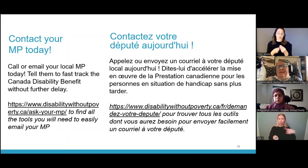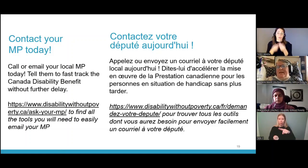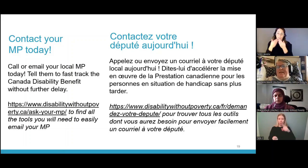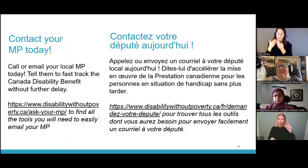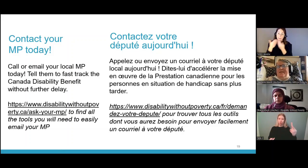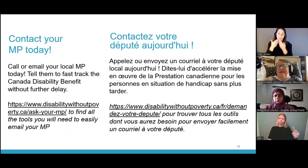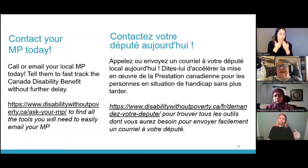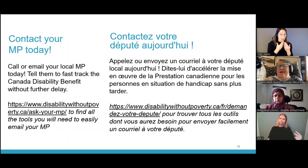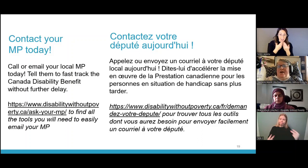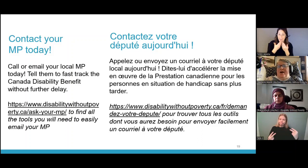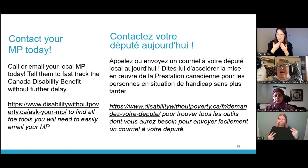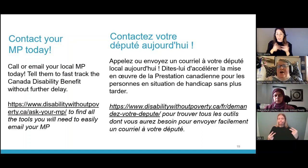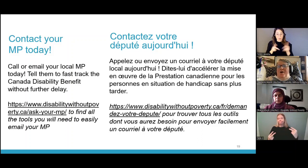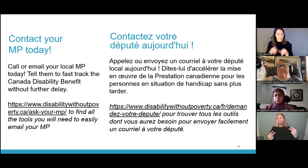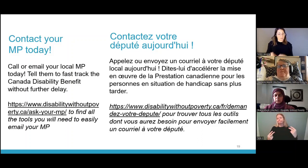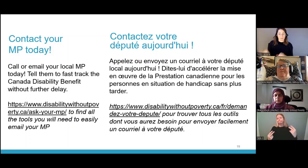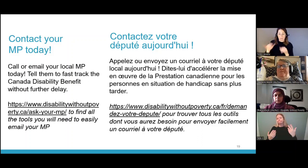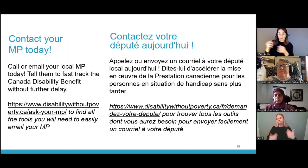Please,